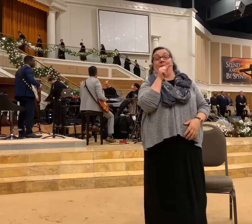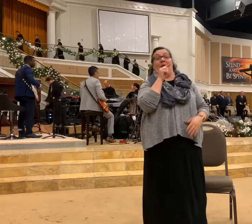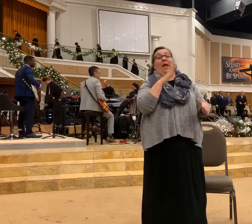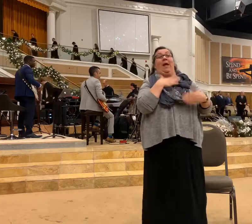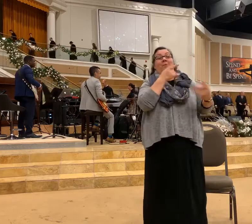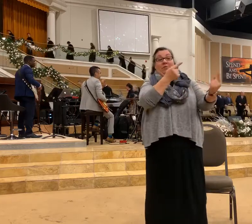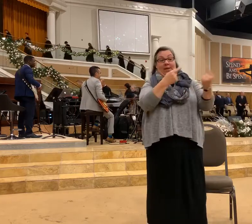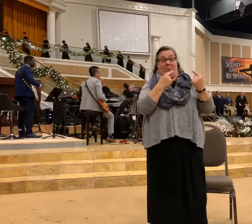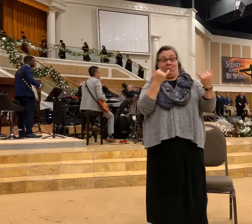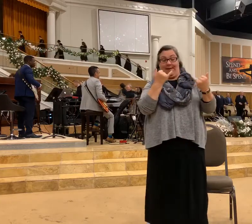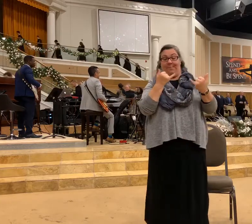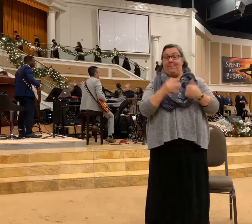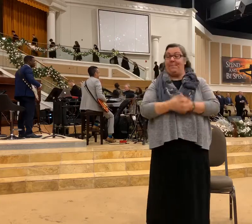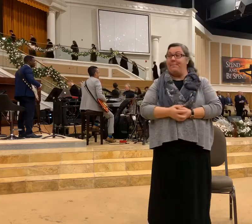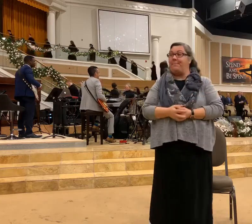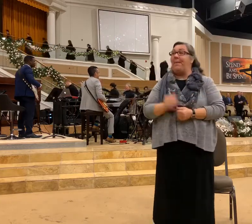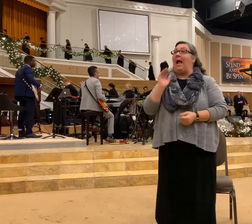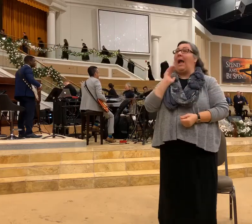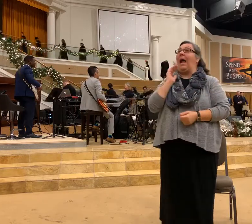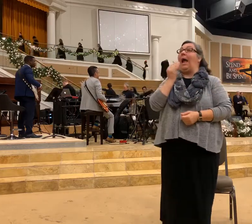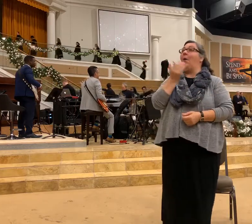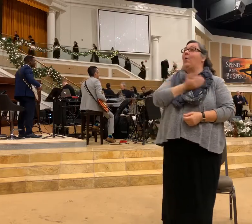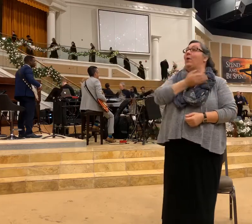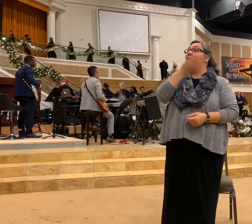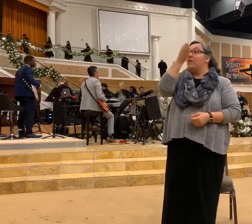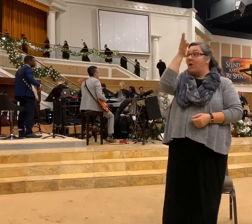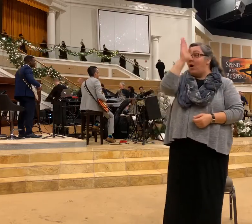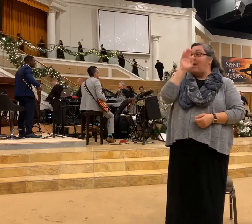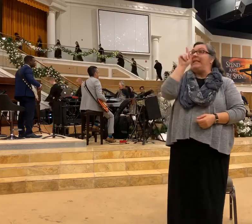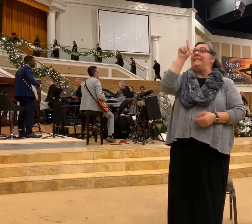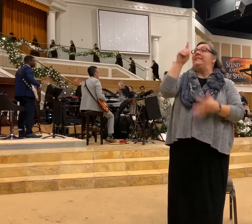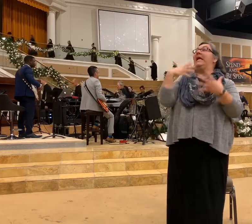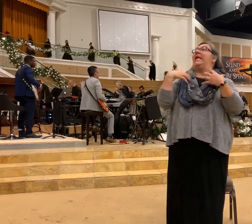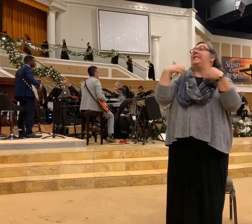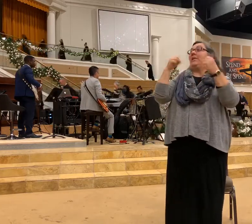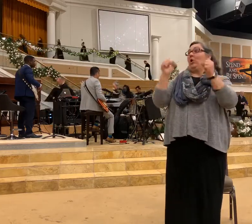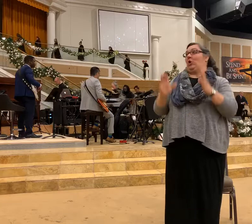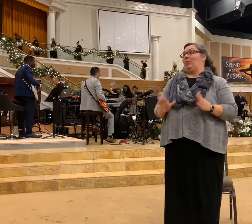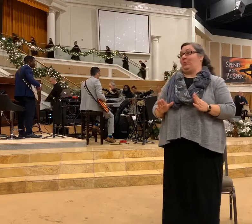you're here today. Our God is a healer.